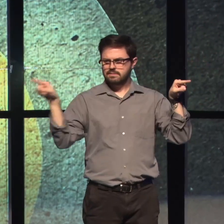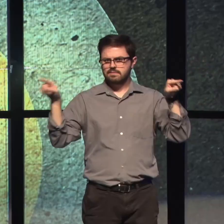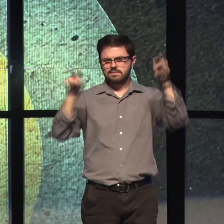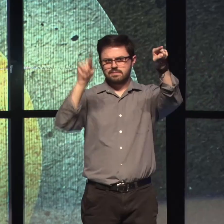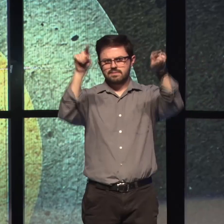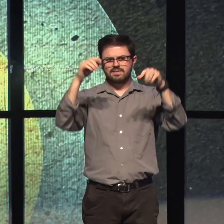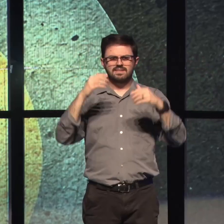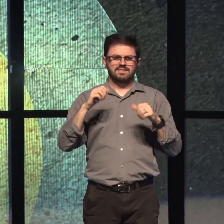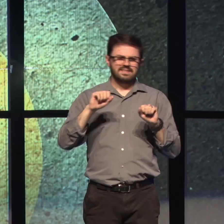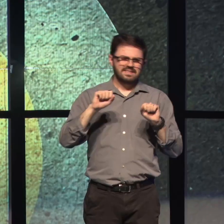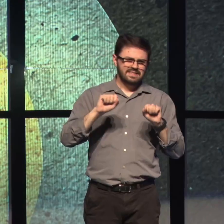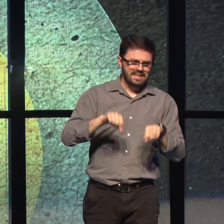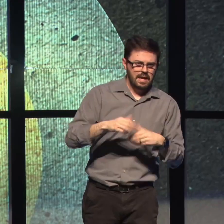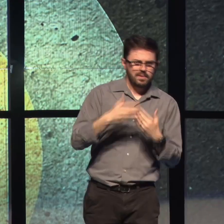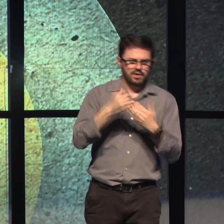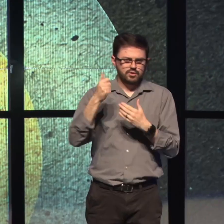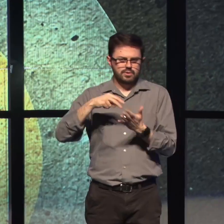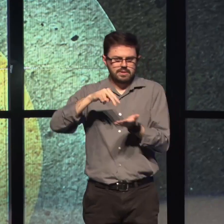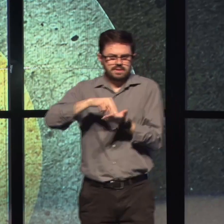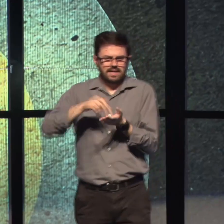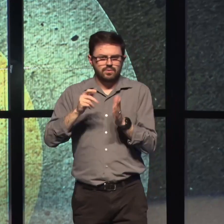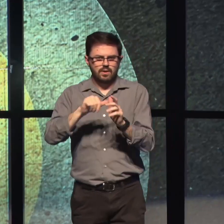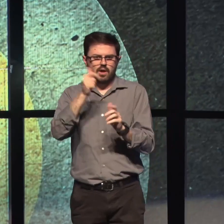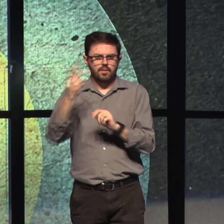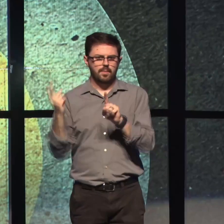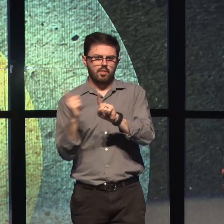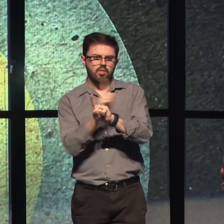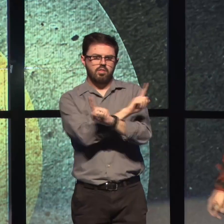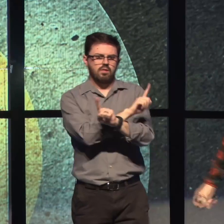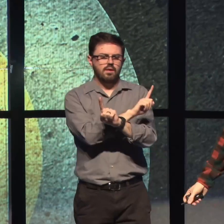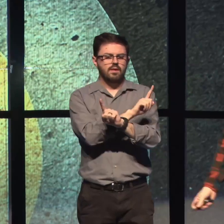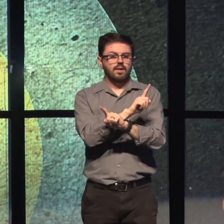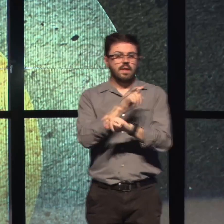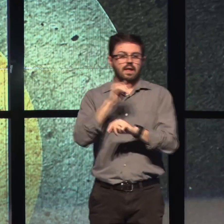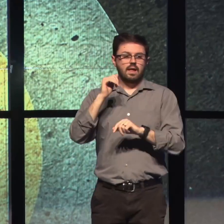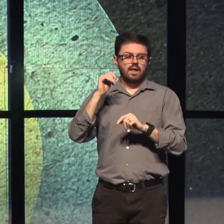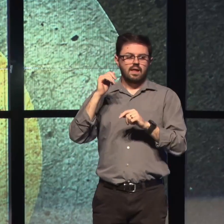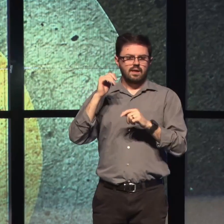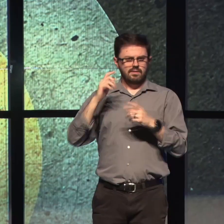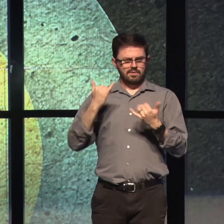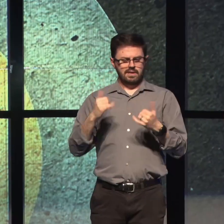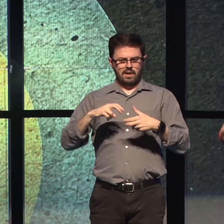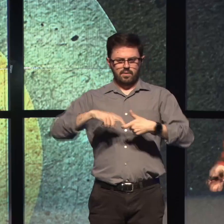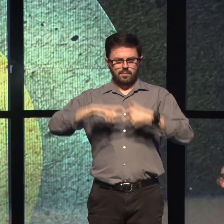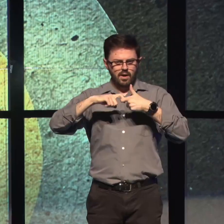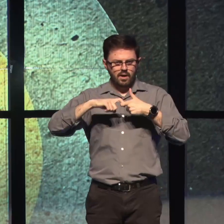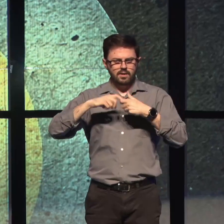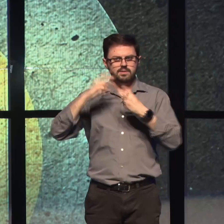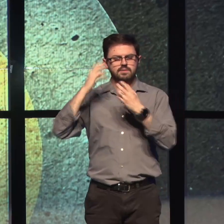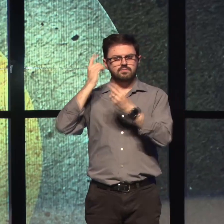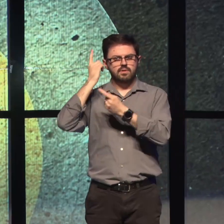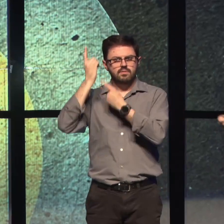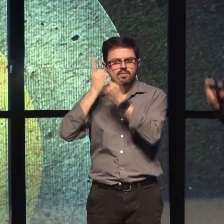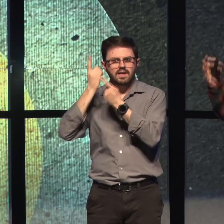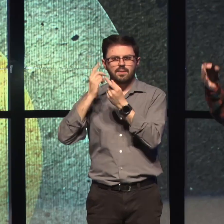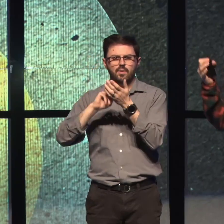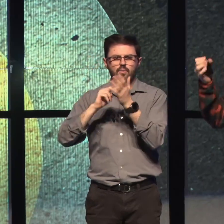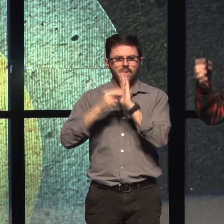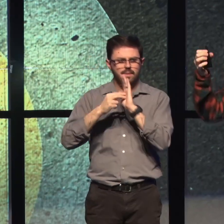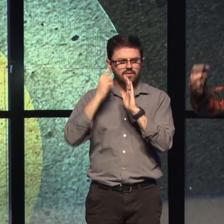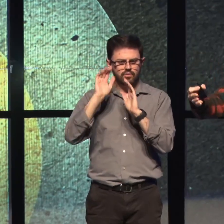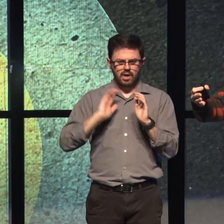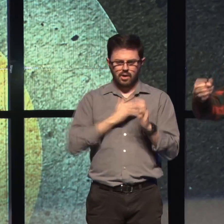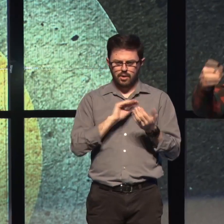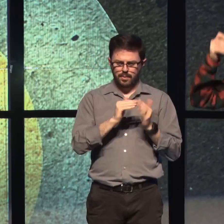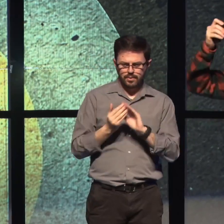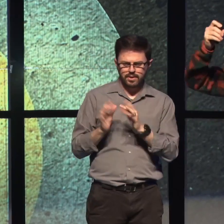to communion. As we just reflect and pause for a few moments on what it means to be a community that connects through